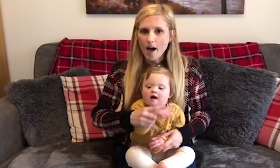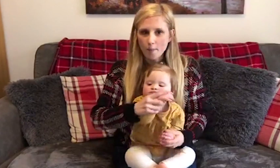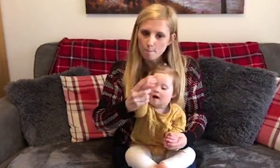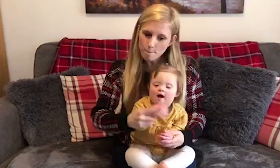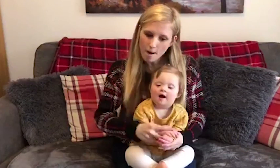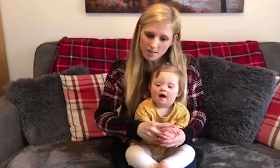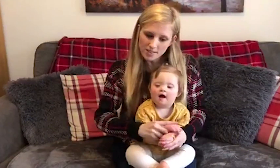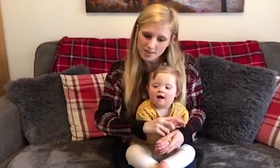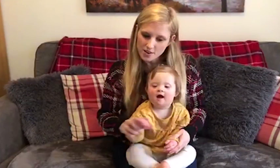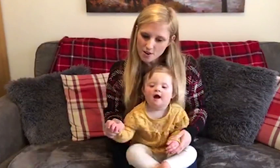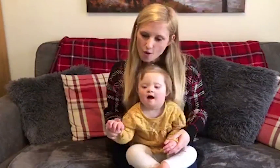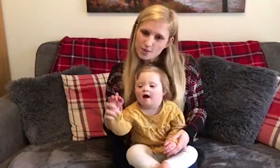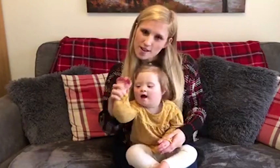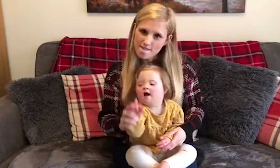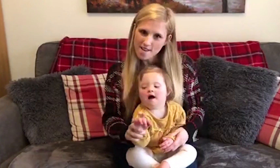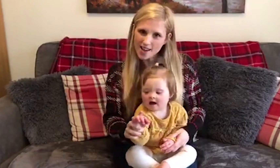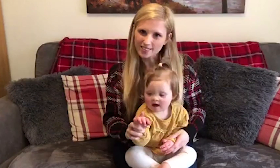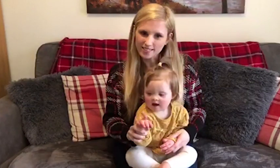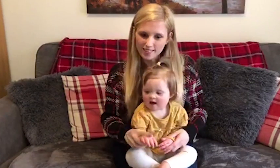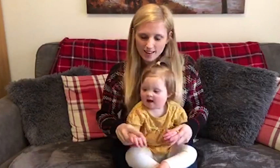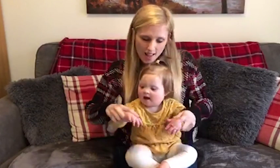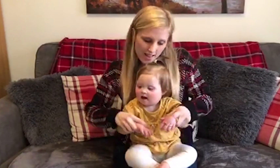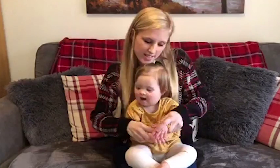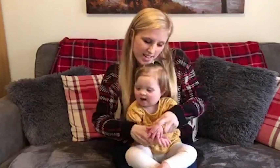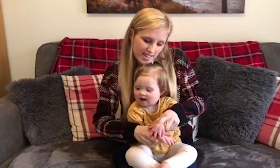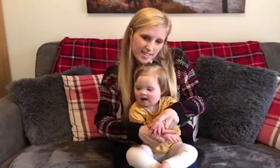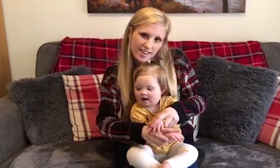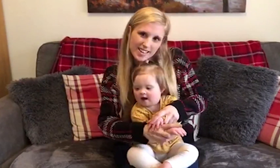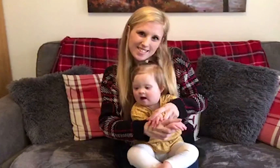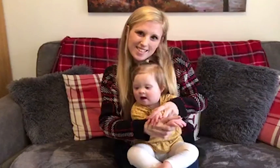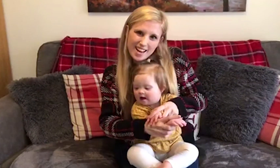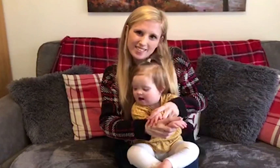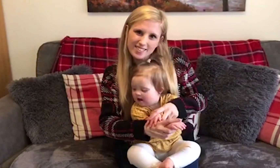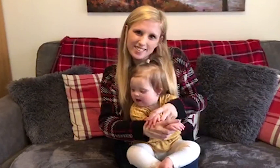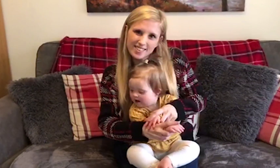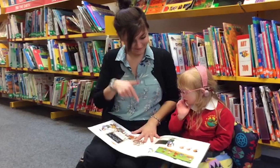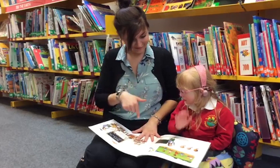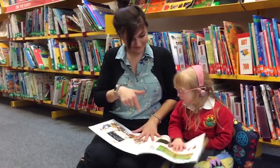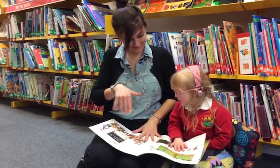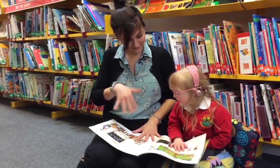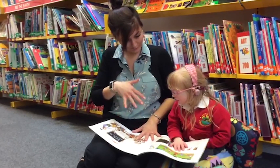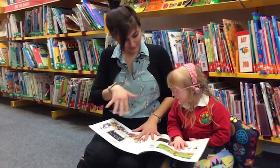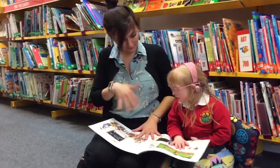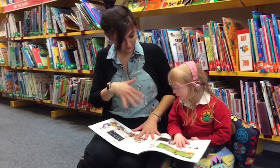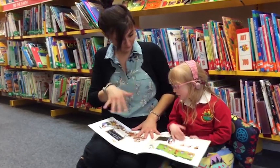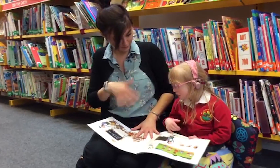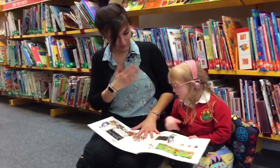I must not fail, said the tiny snail. This is the bell on